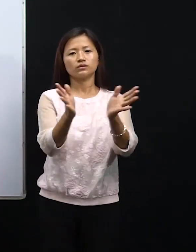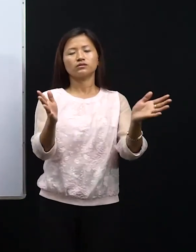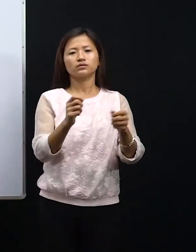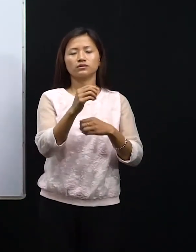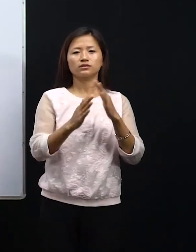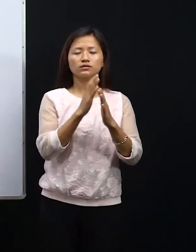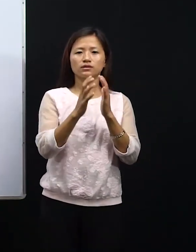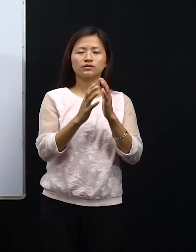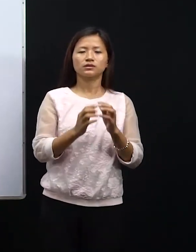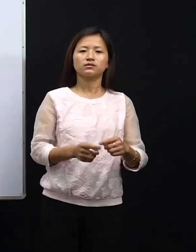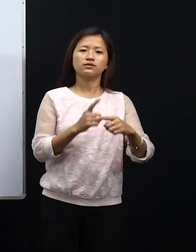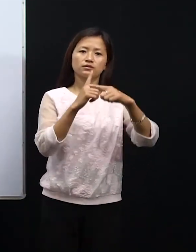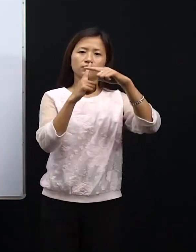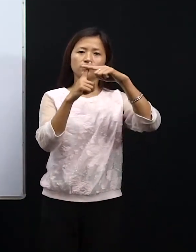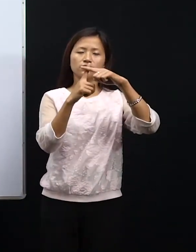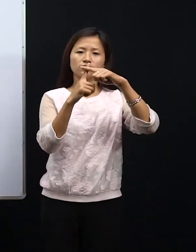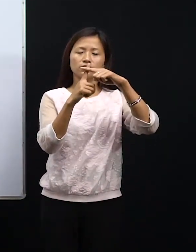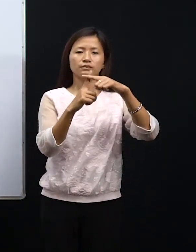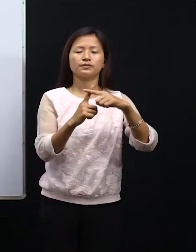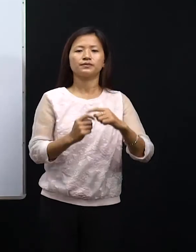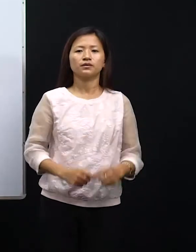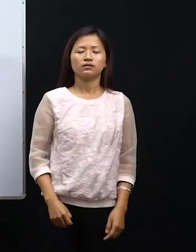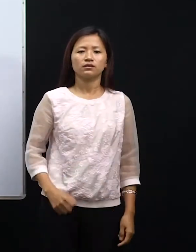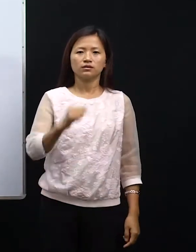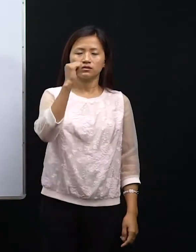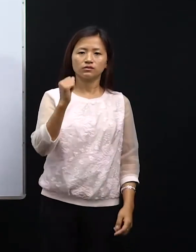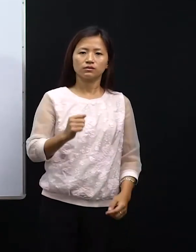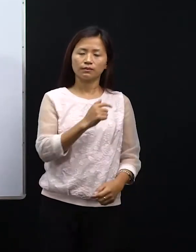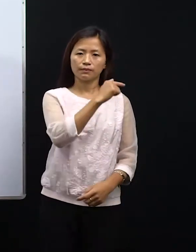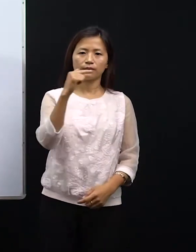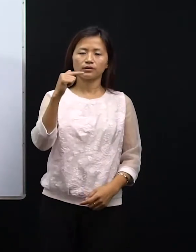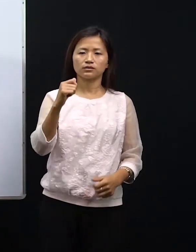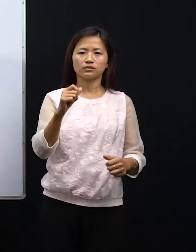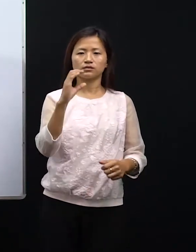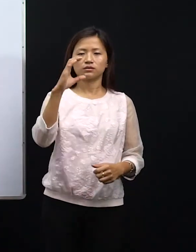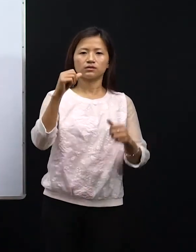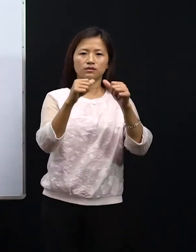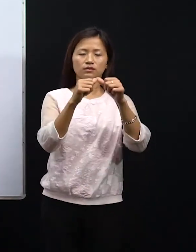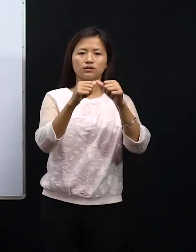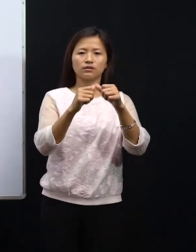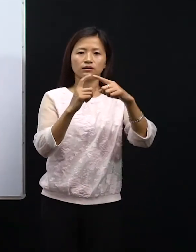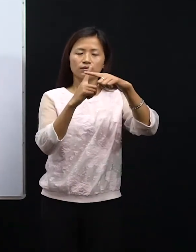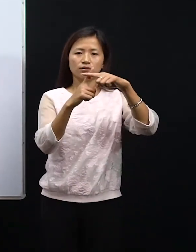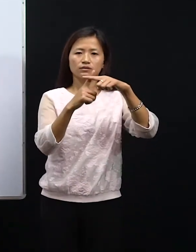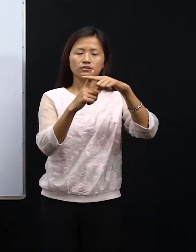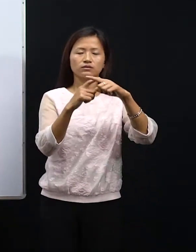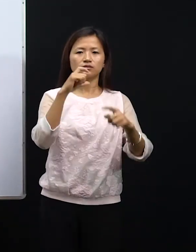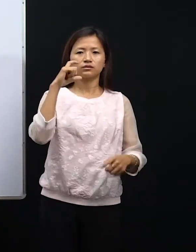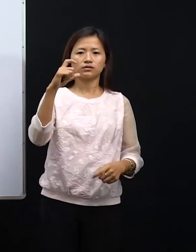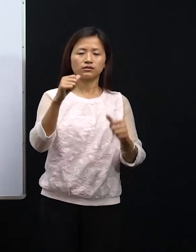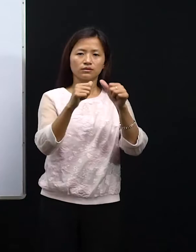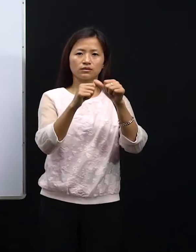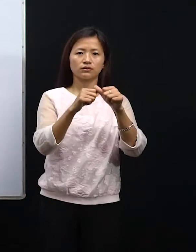is plus. Okay, it is plus. So minus CA plus CA,